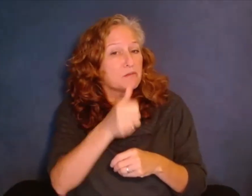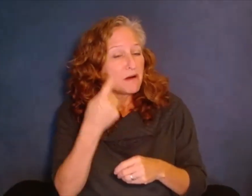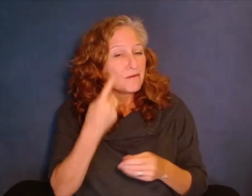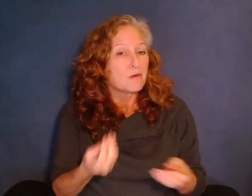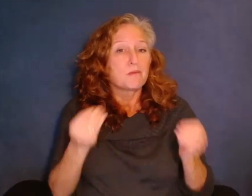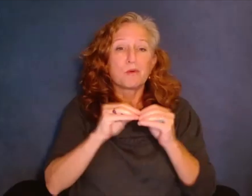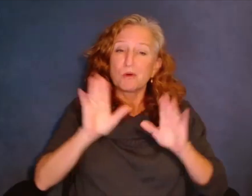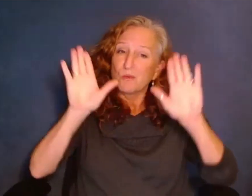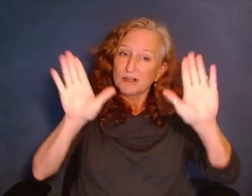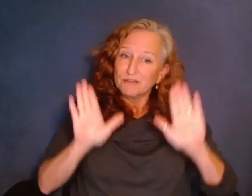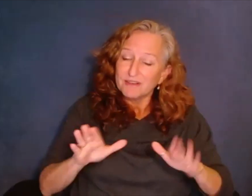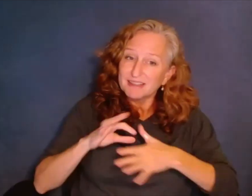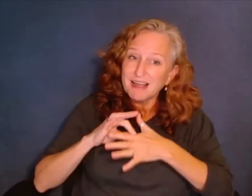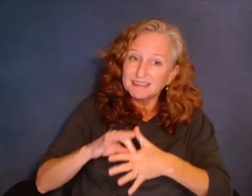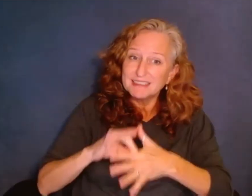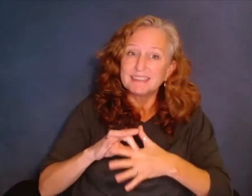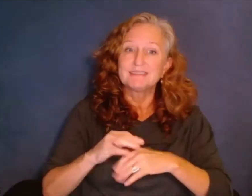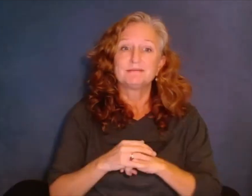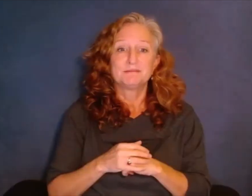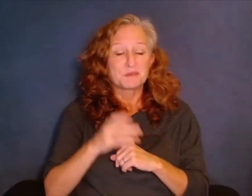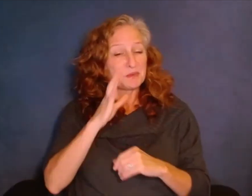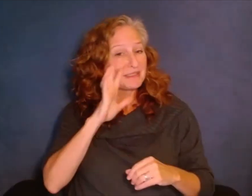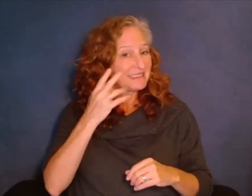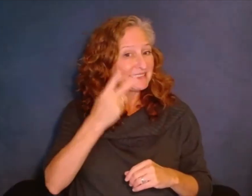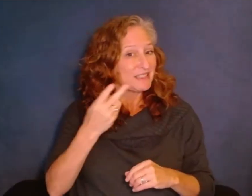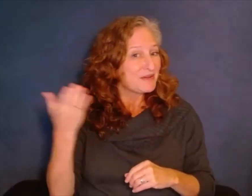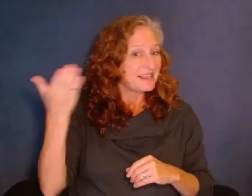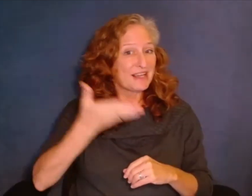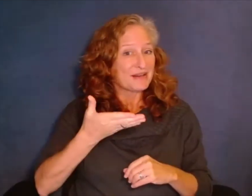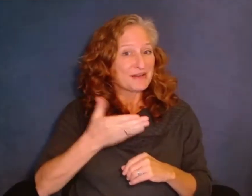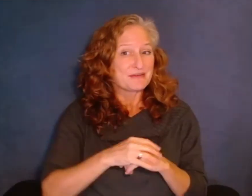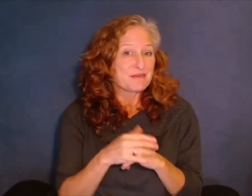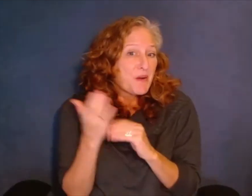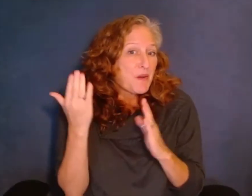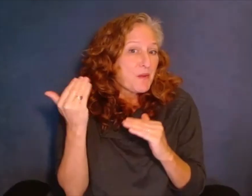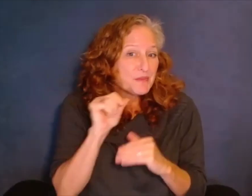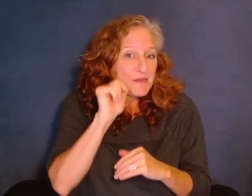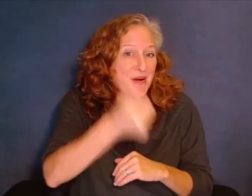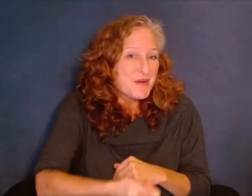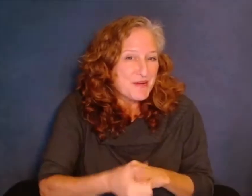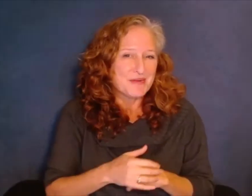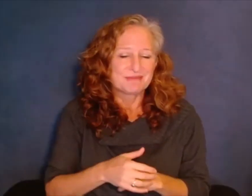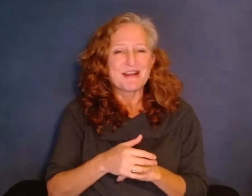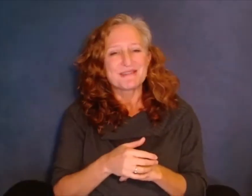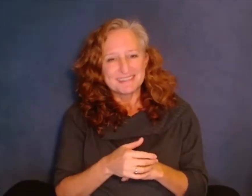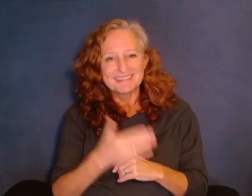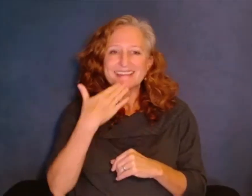phone. Um, any tips on making visuals with poor fine motor